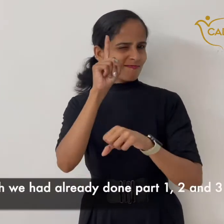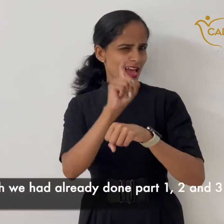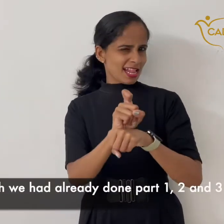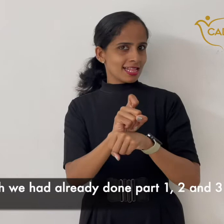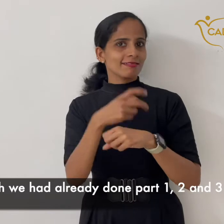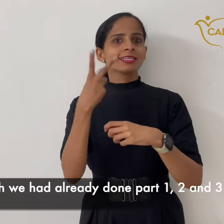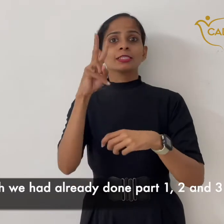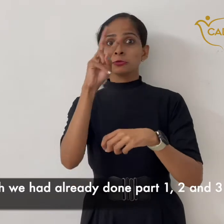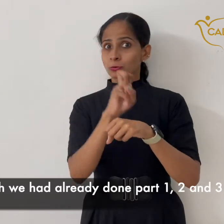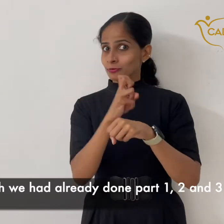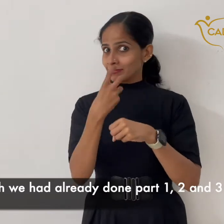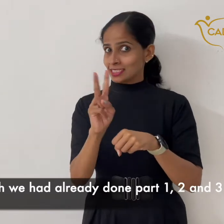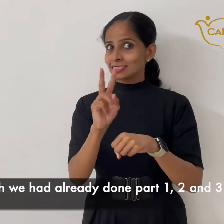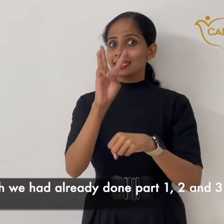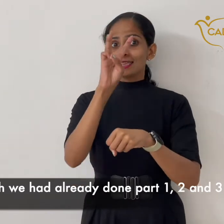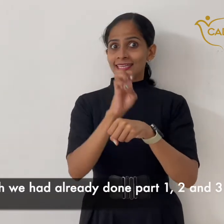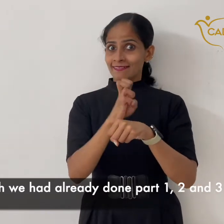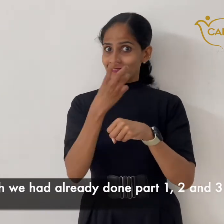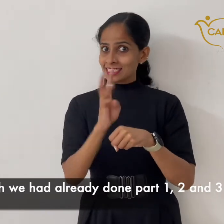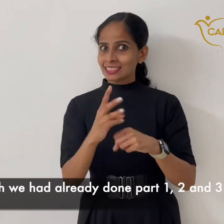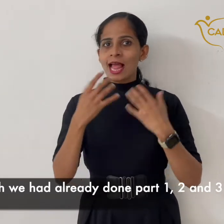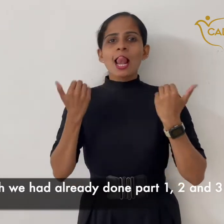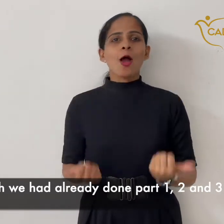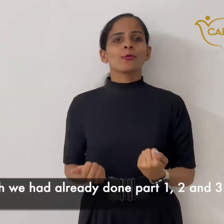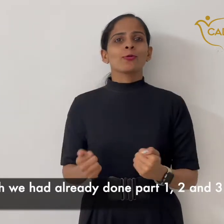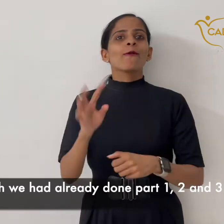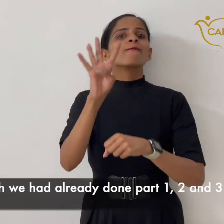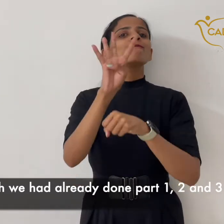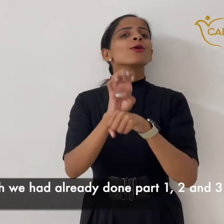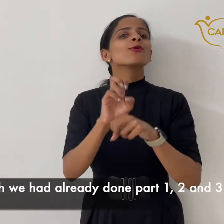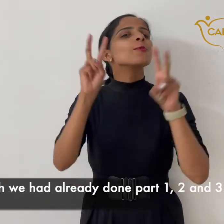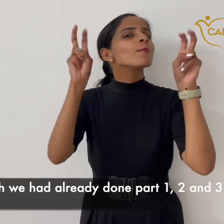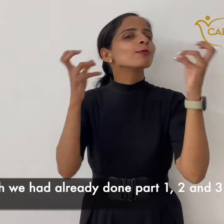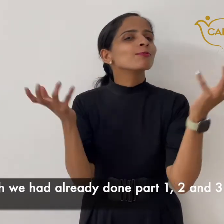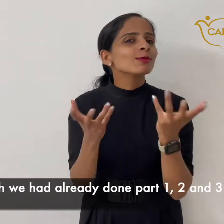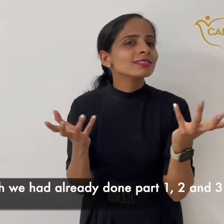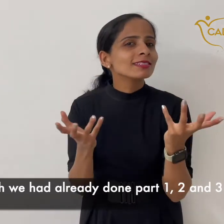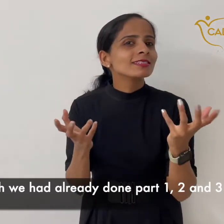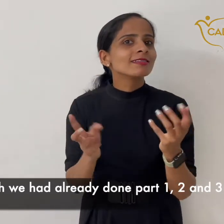of which we have already done parts 1 2 & 3